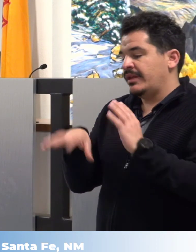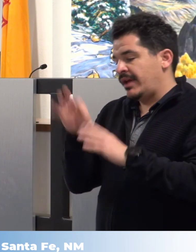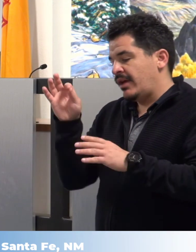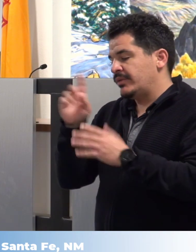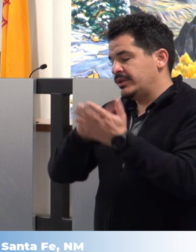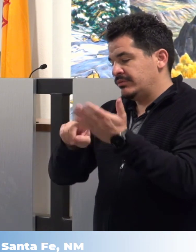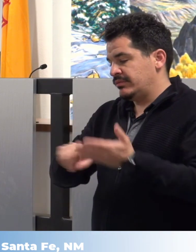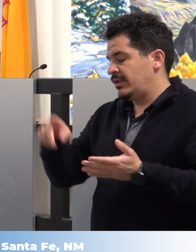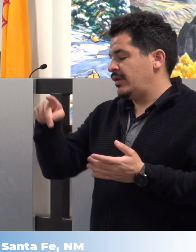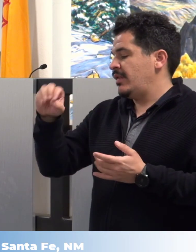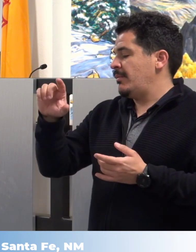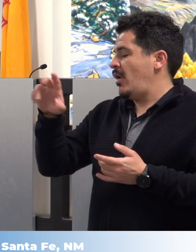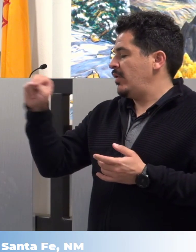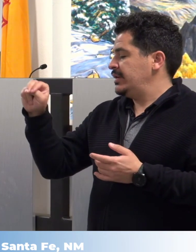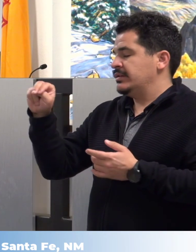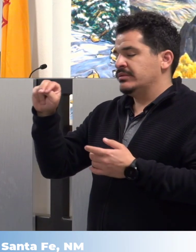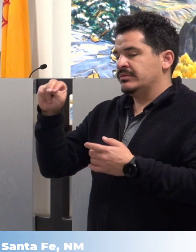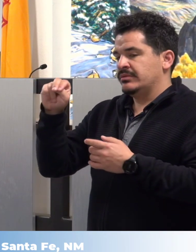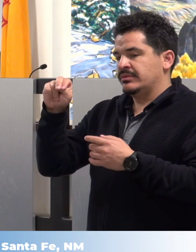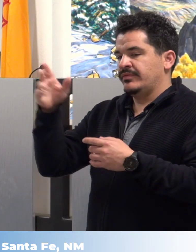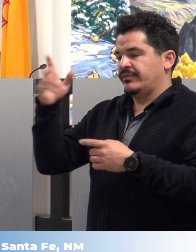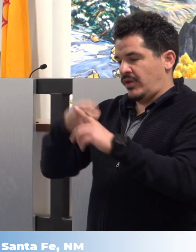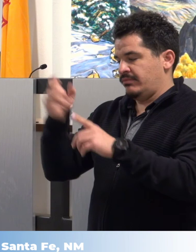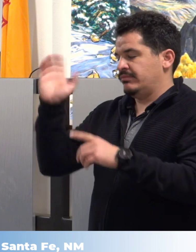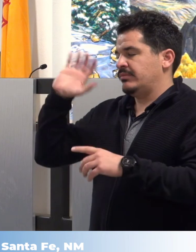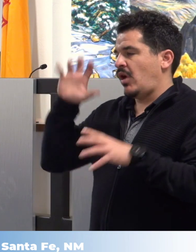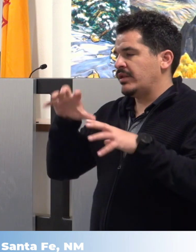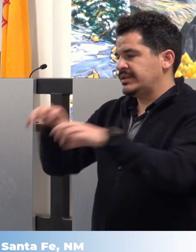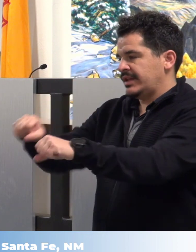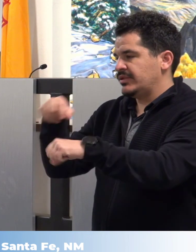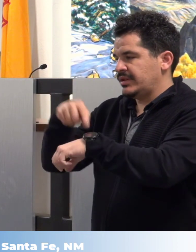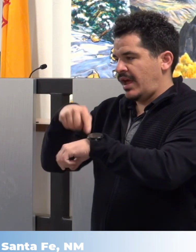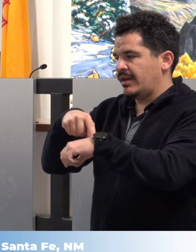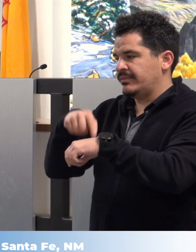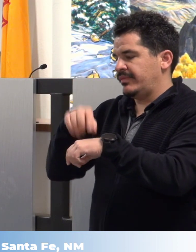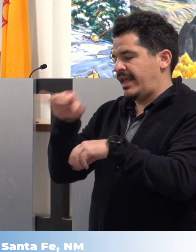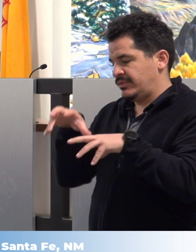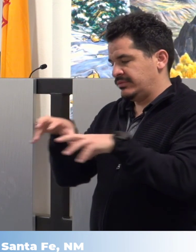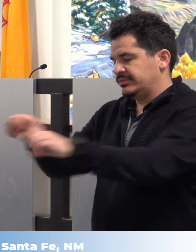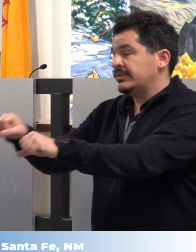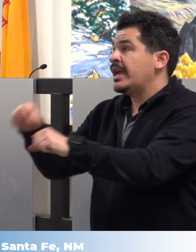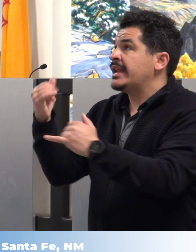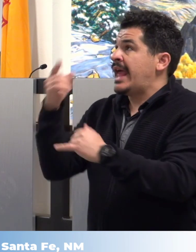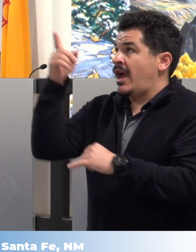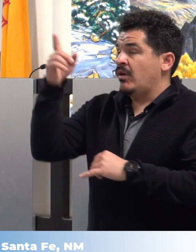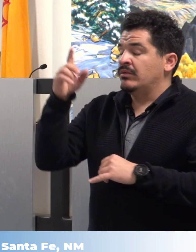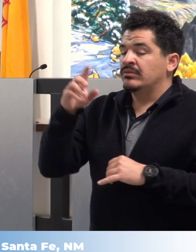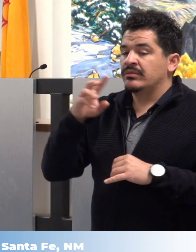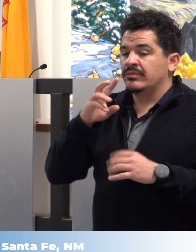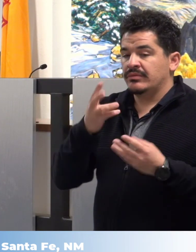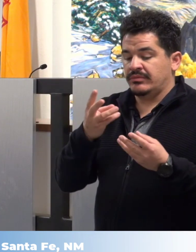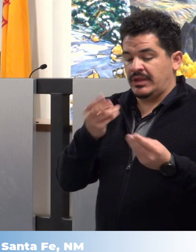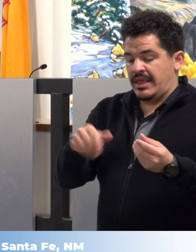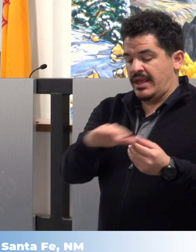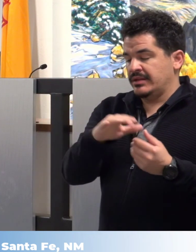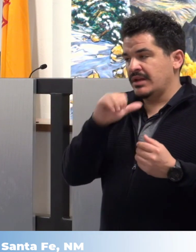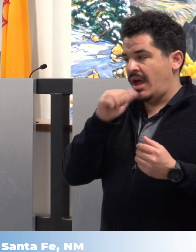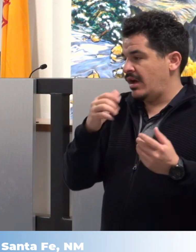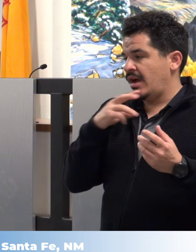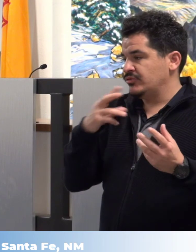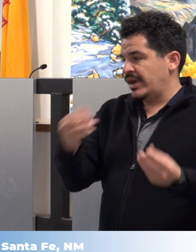that was able to colonise the land. We have a landscape that's no longer hydrated. When it rains, the water runs